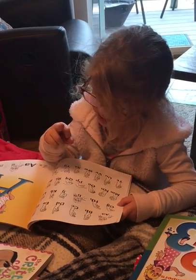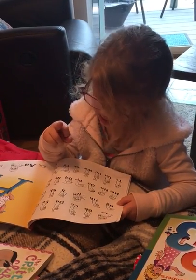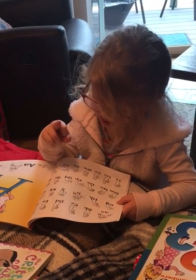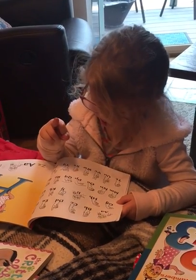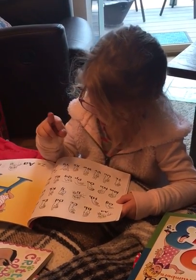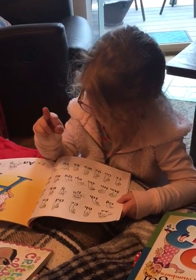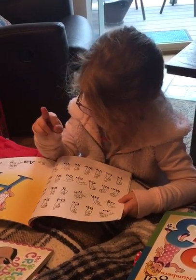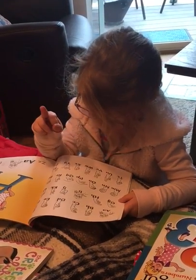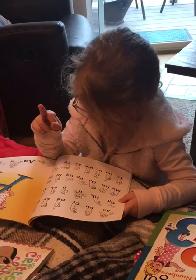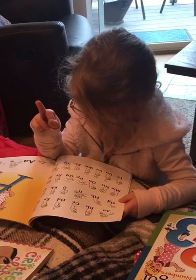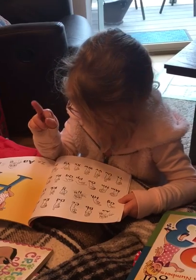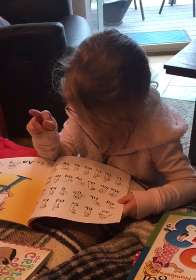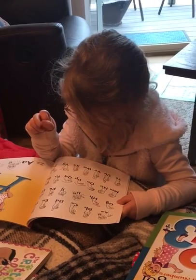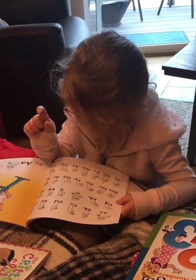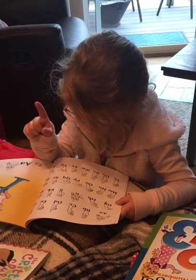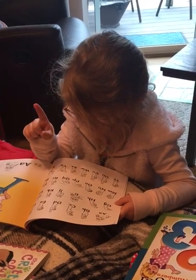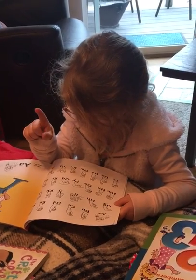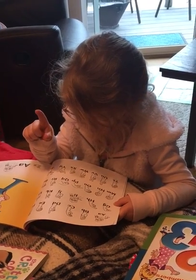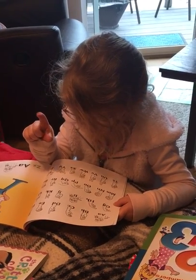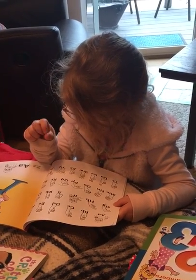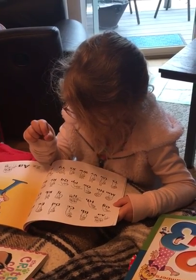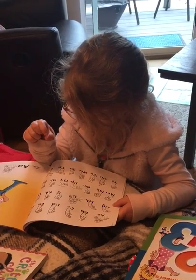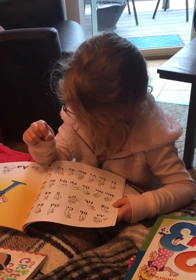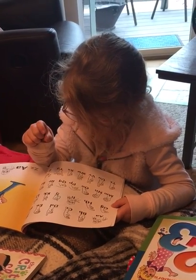E,